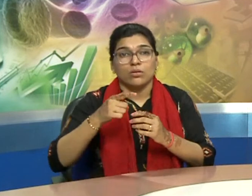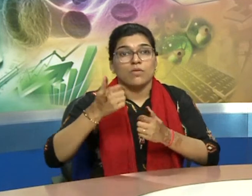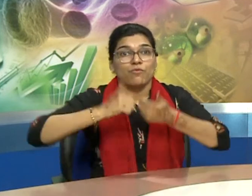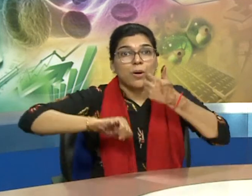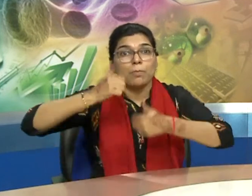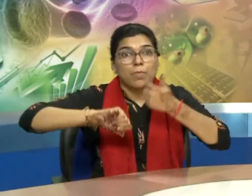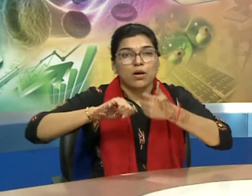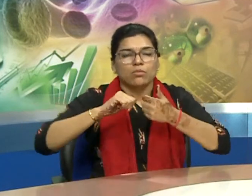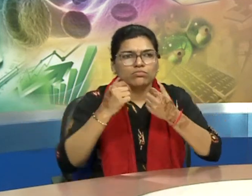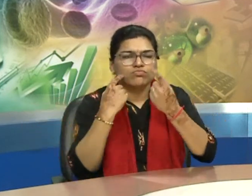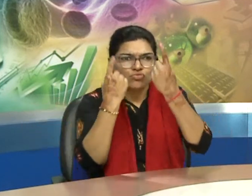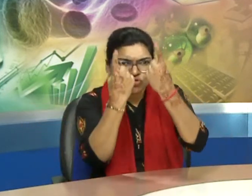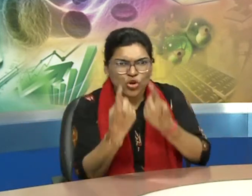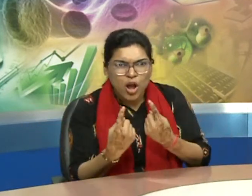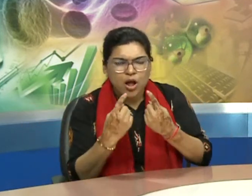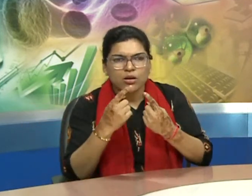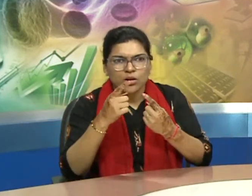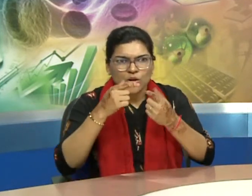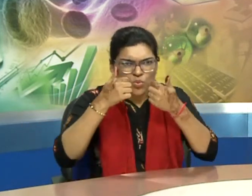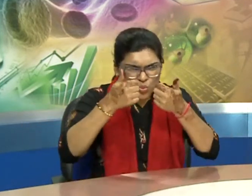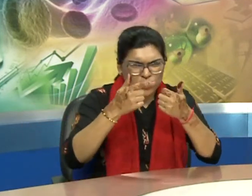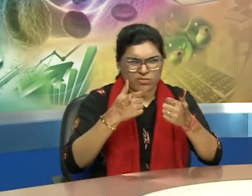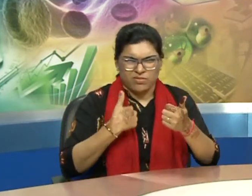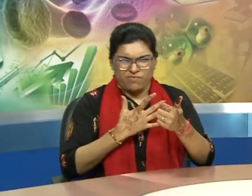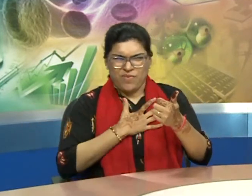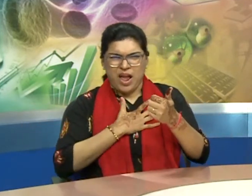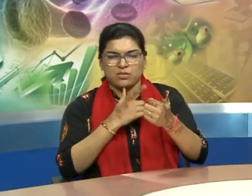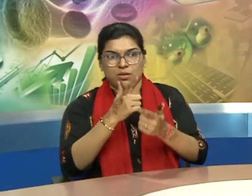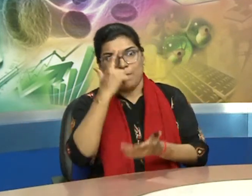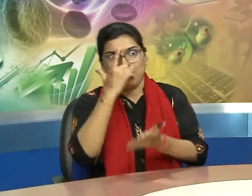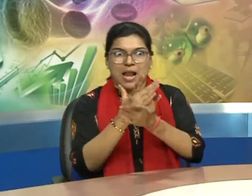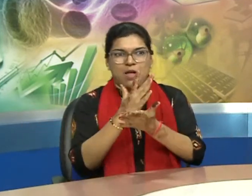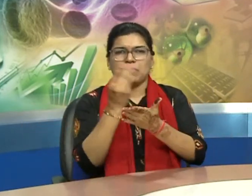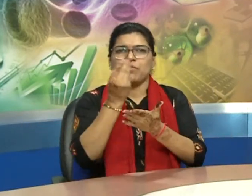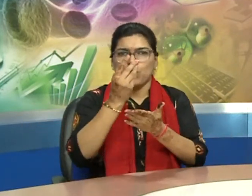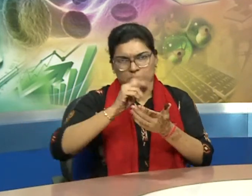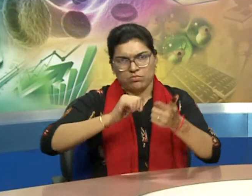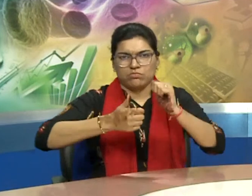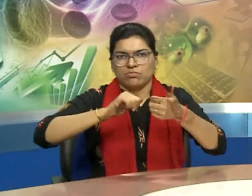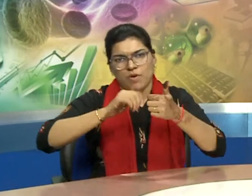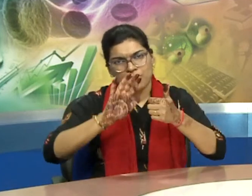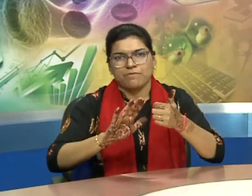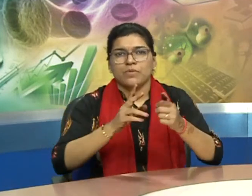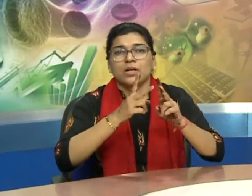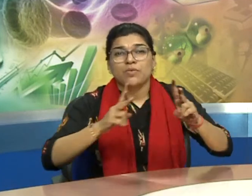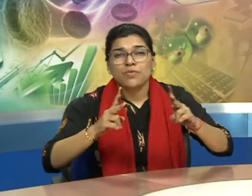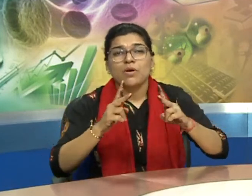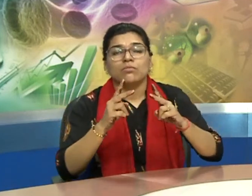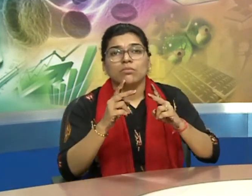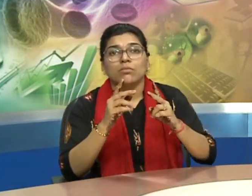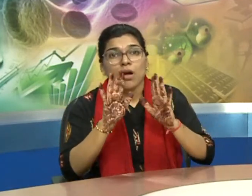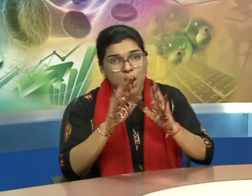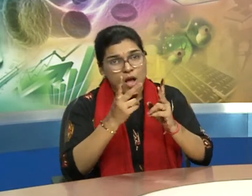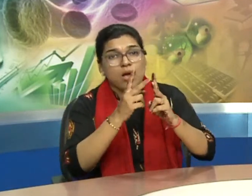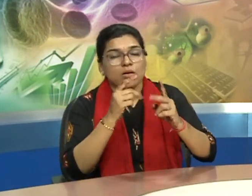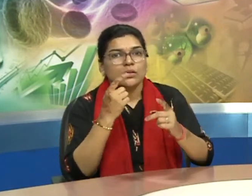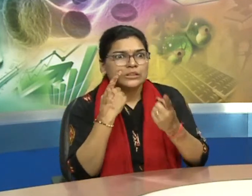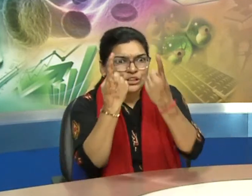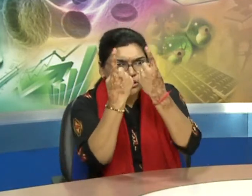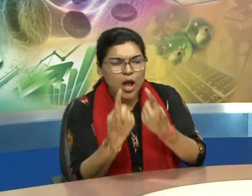The third point explains that to analyze, to synthesize and evaluate